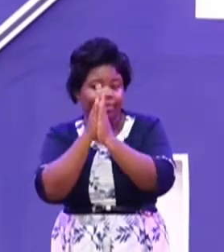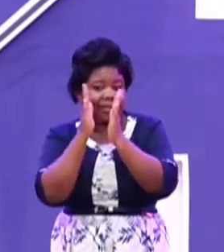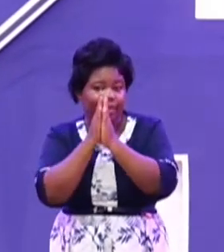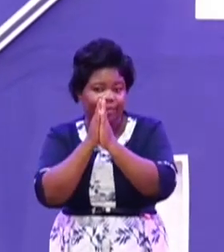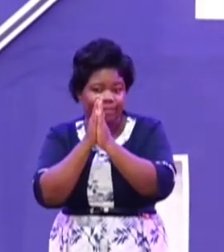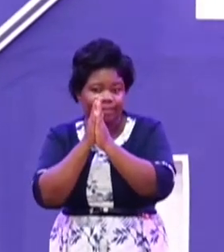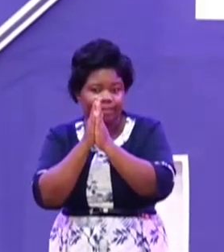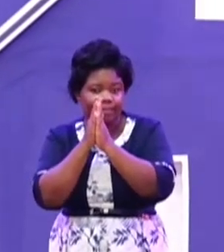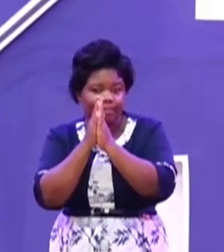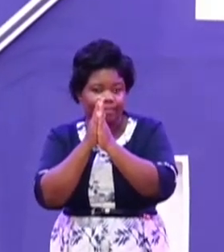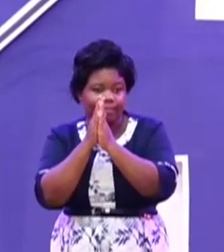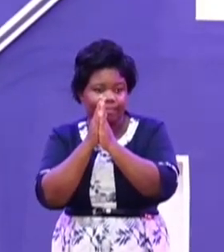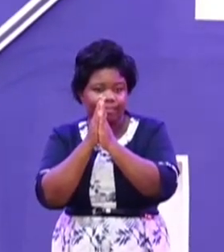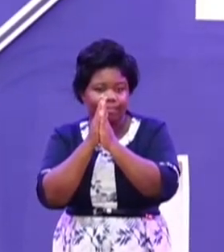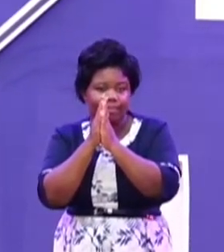in it